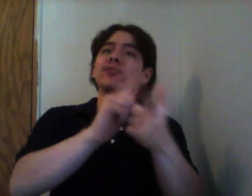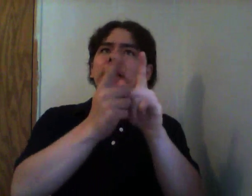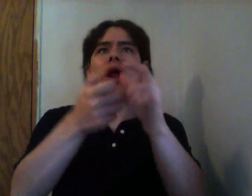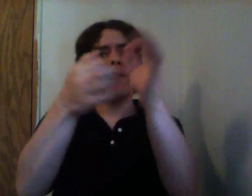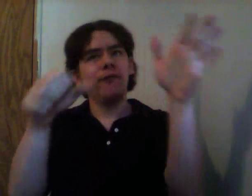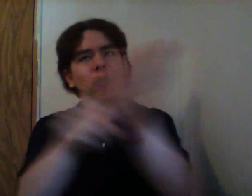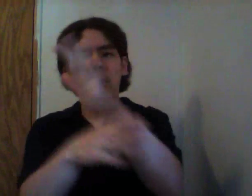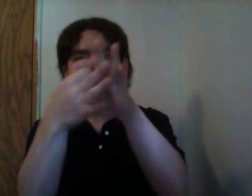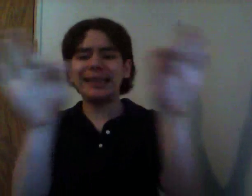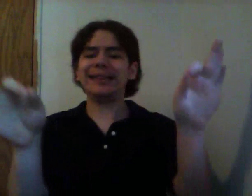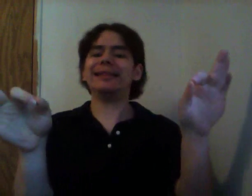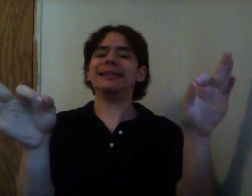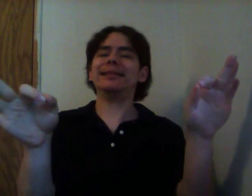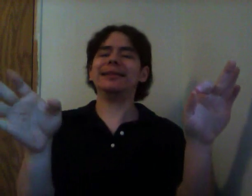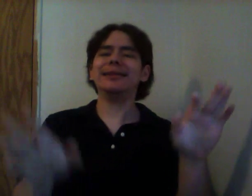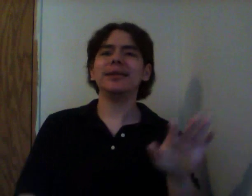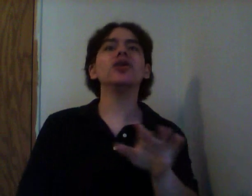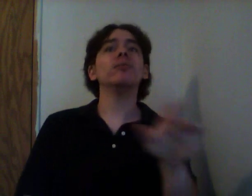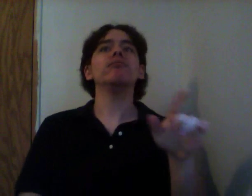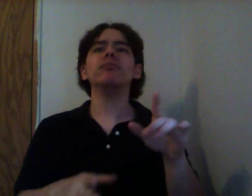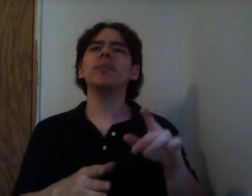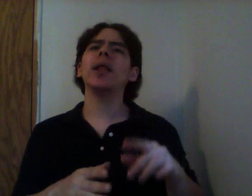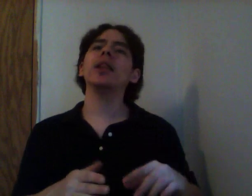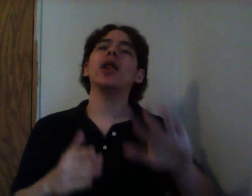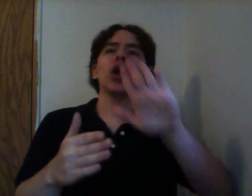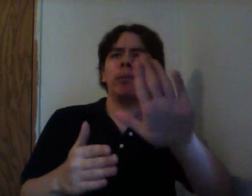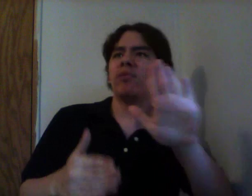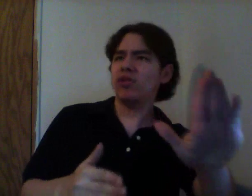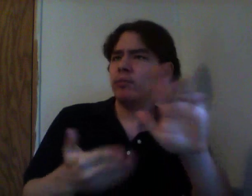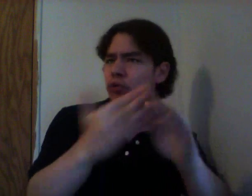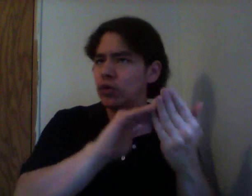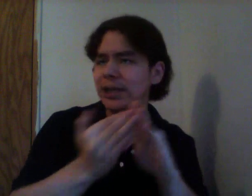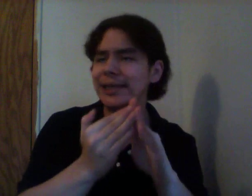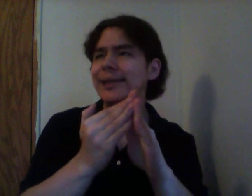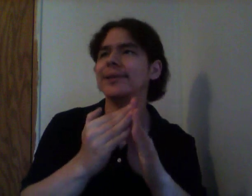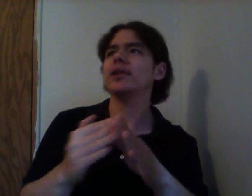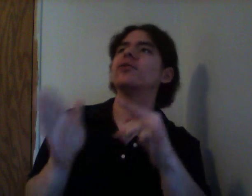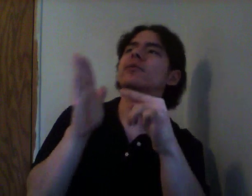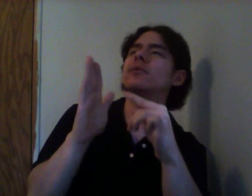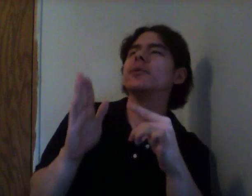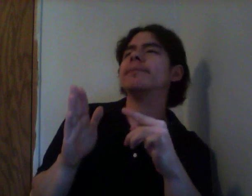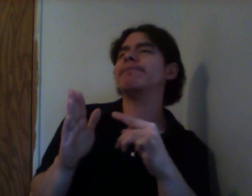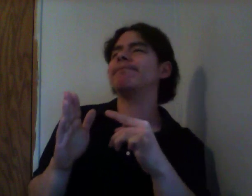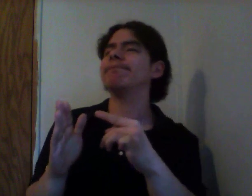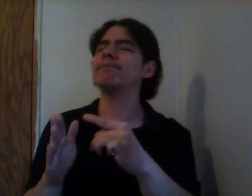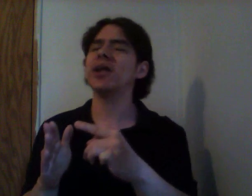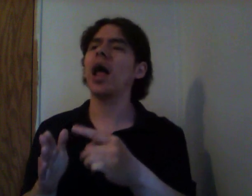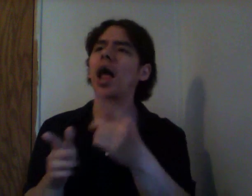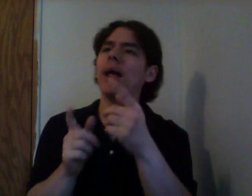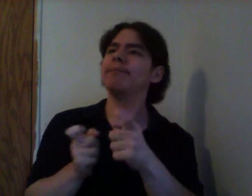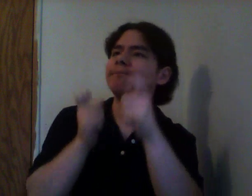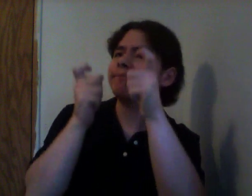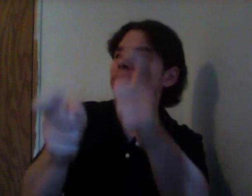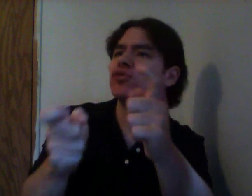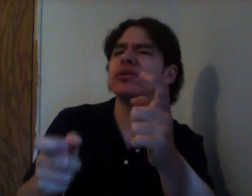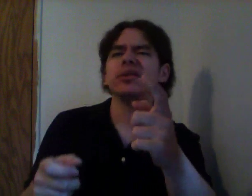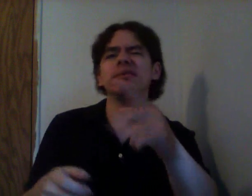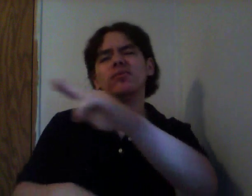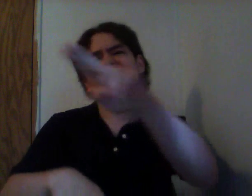you the best translation that they know works in the natural language. I'm trying to think which phrases I'm going to go with